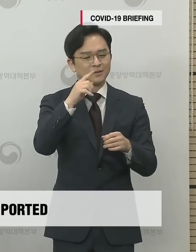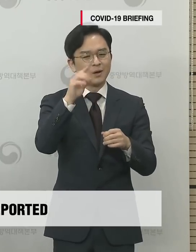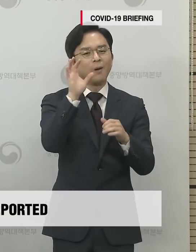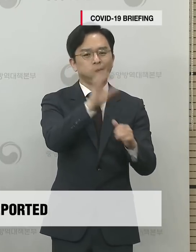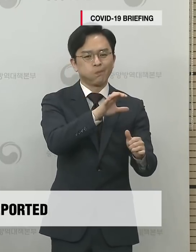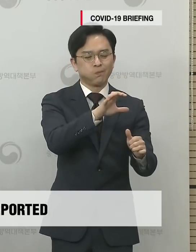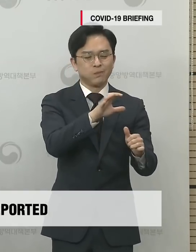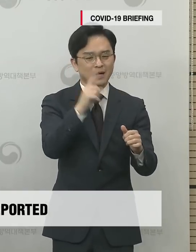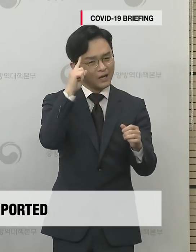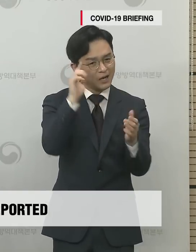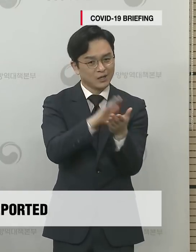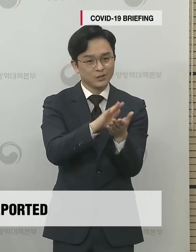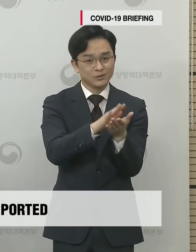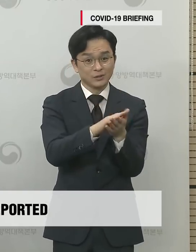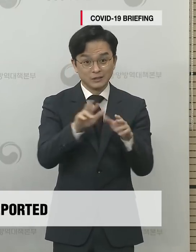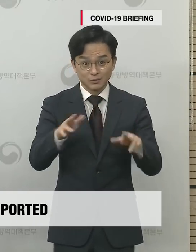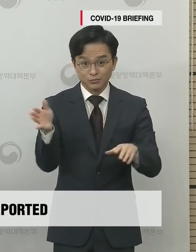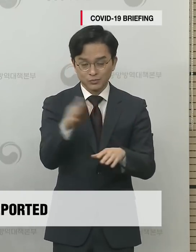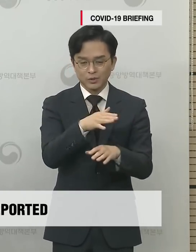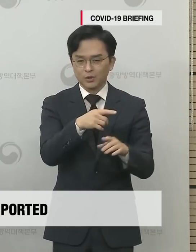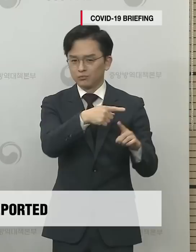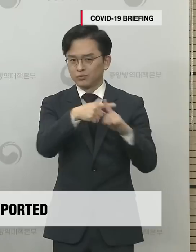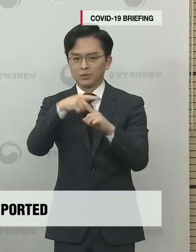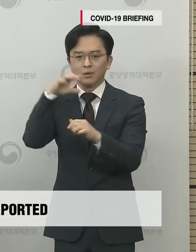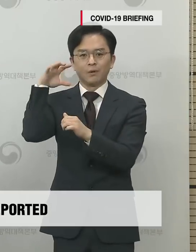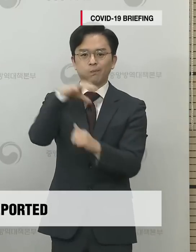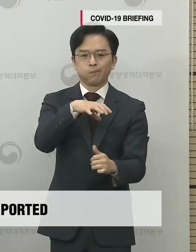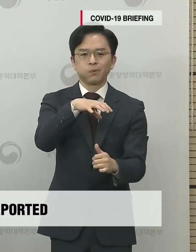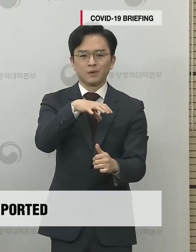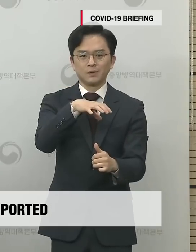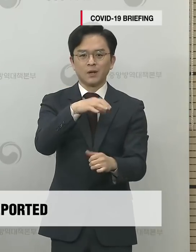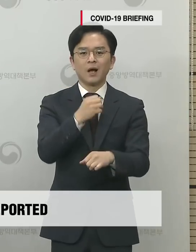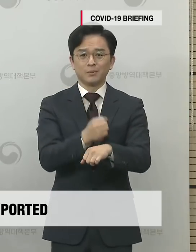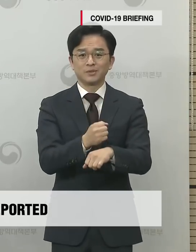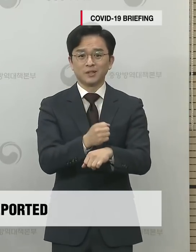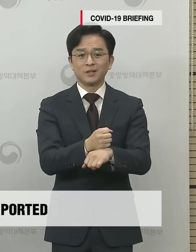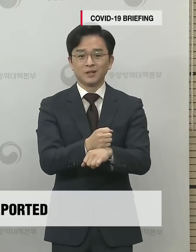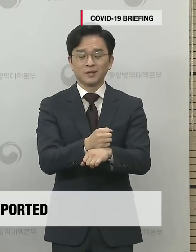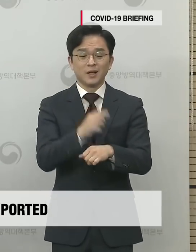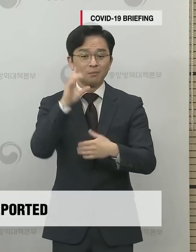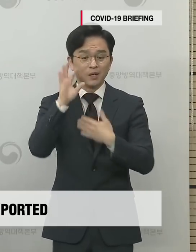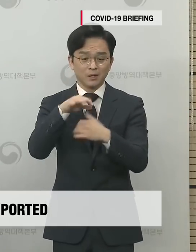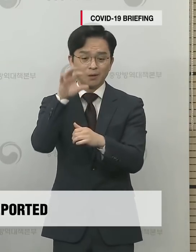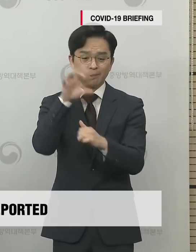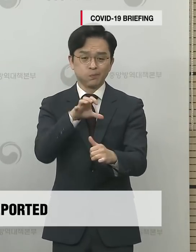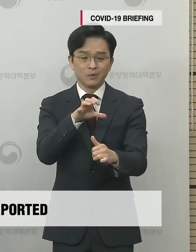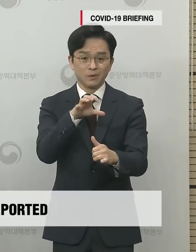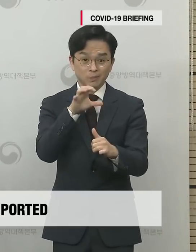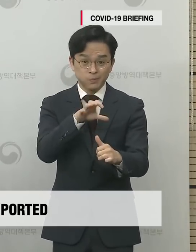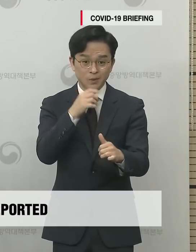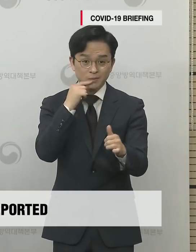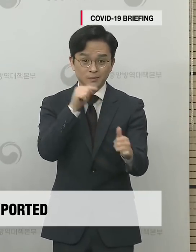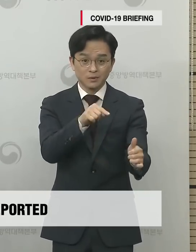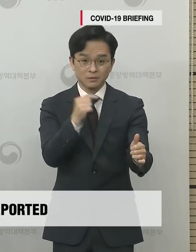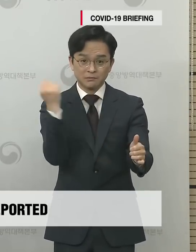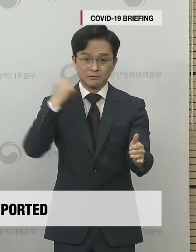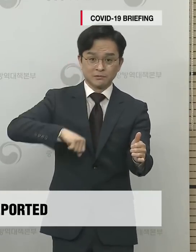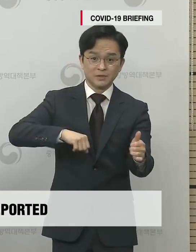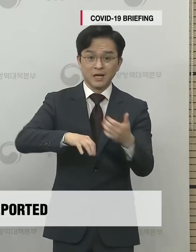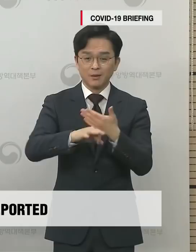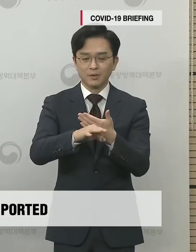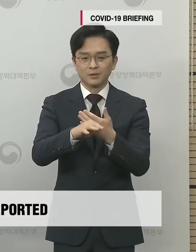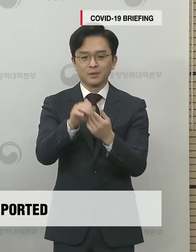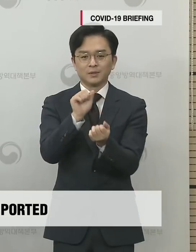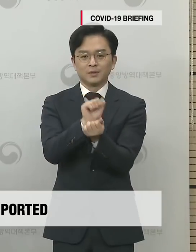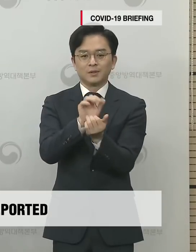foreigners, they will also be needed to go under self-quarantine. But if they do not have residence, they